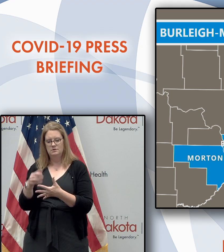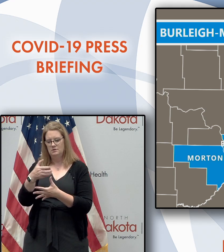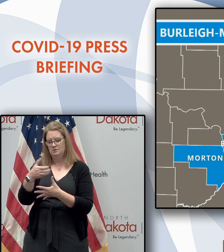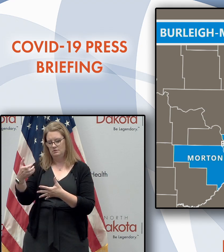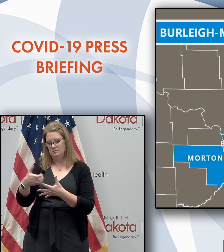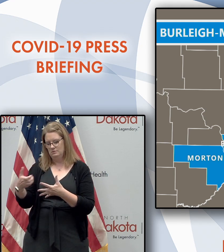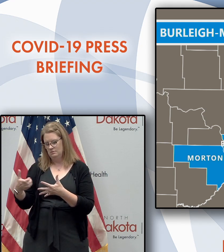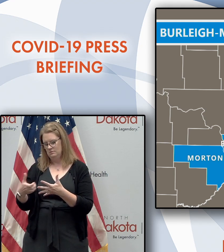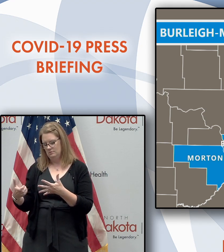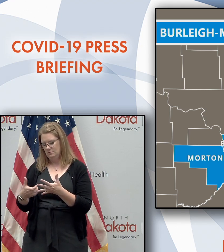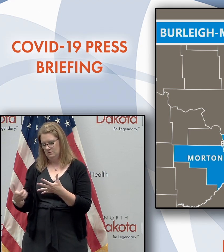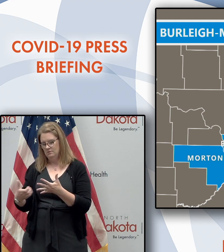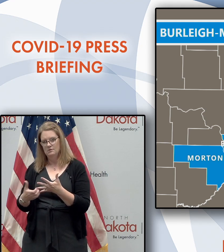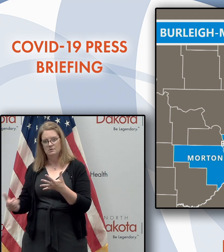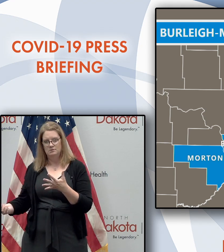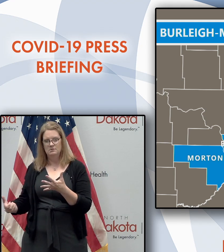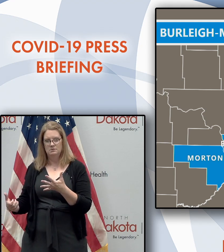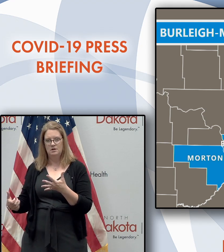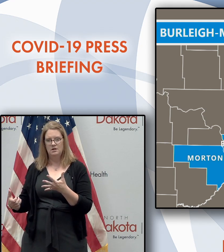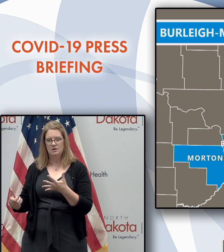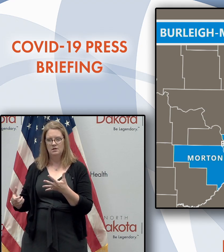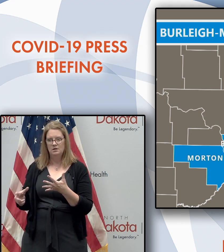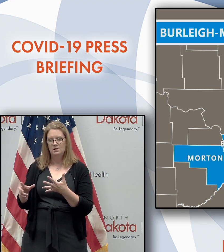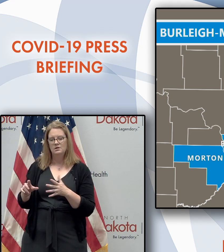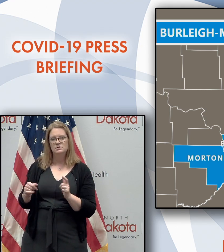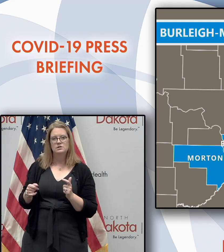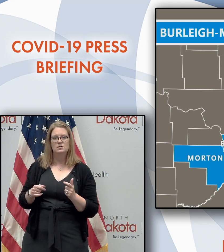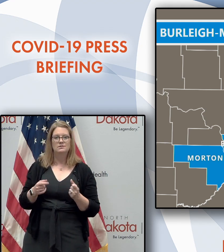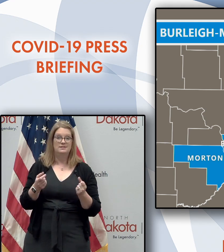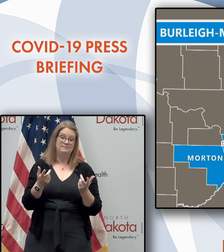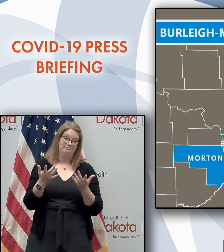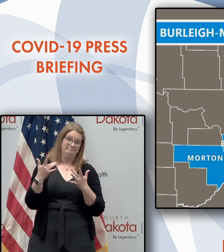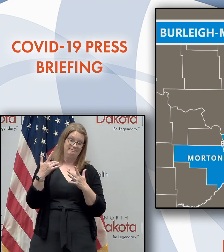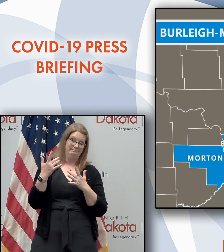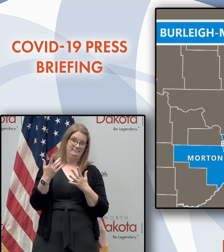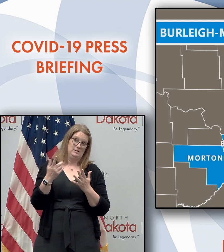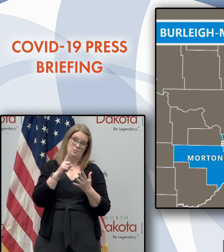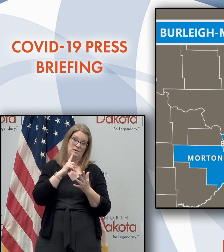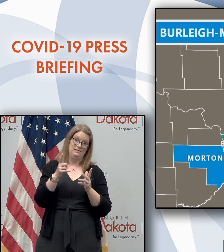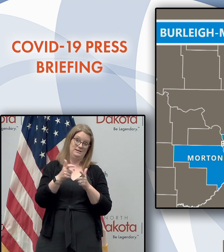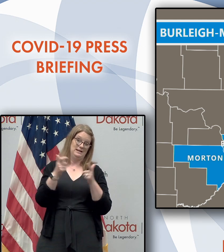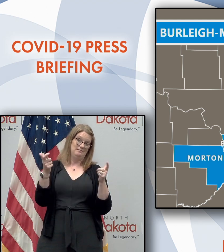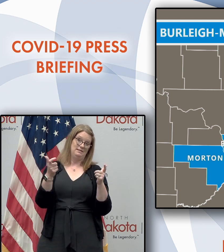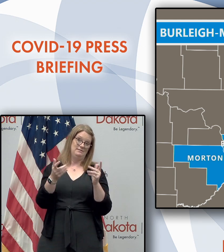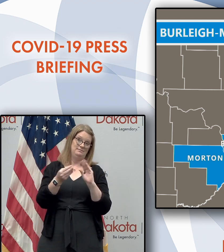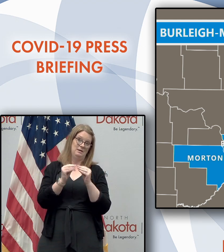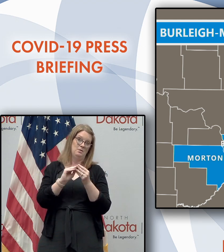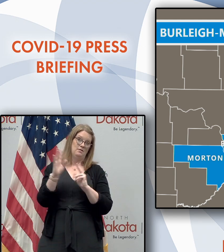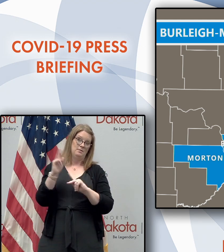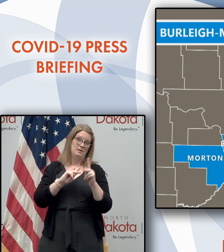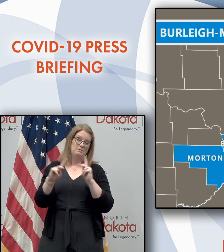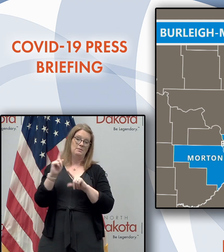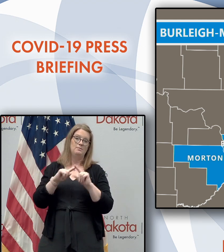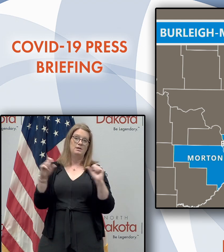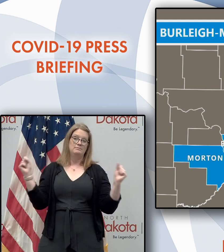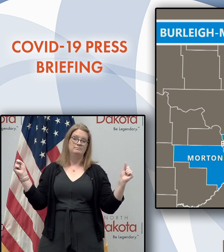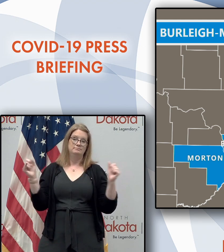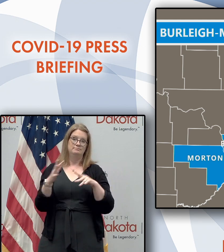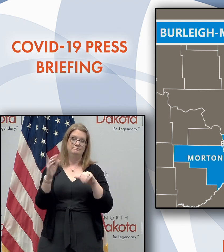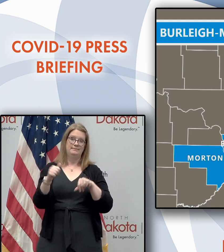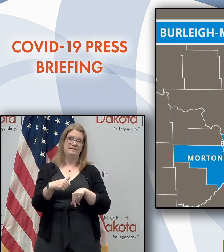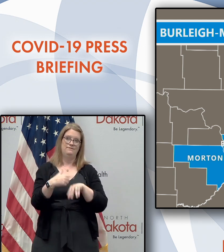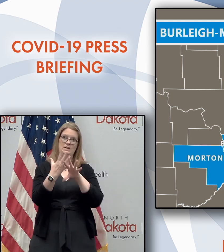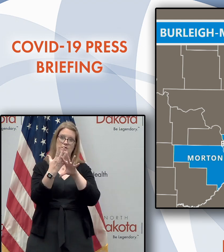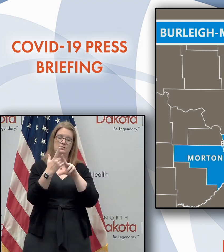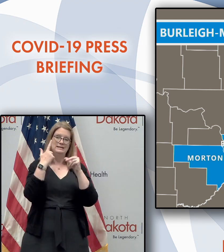in Cass Clay County, this ended up becoming a large number of people, but it's a large number of people to get together on a video conference when you're trying